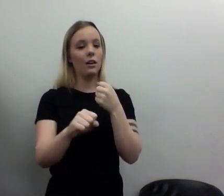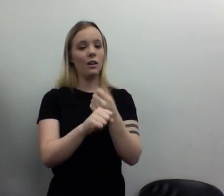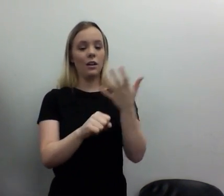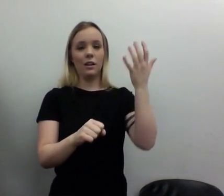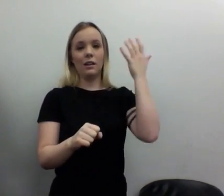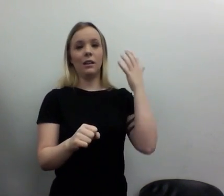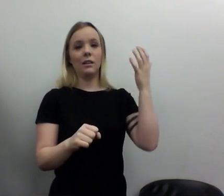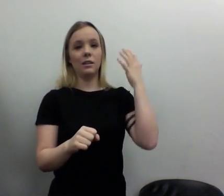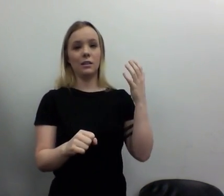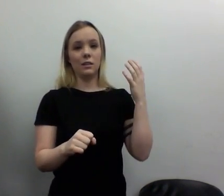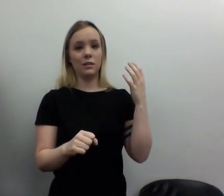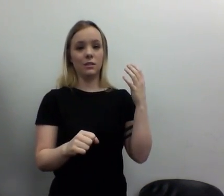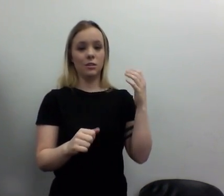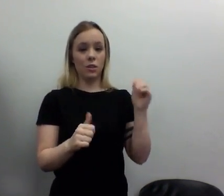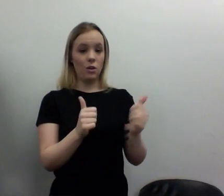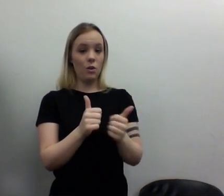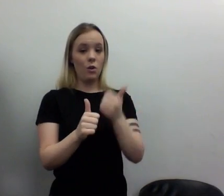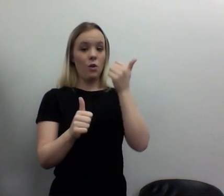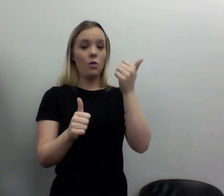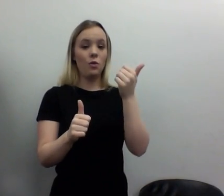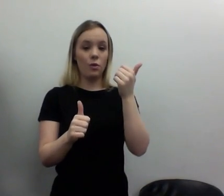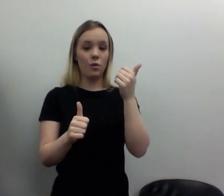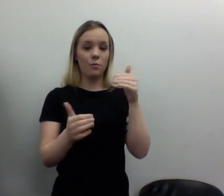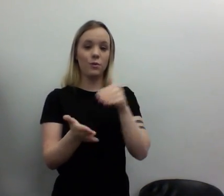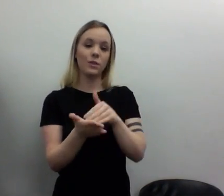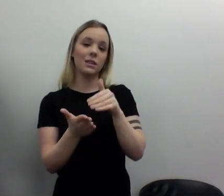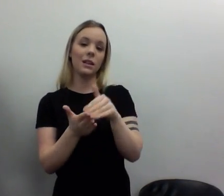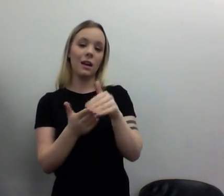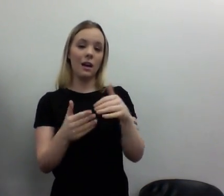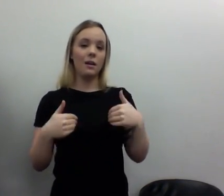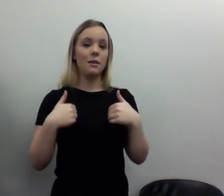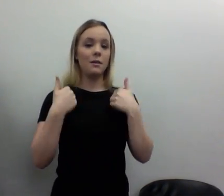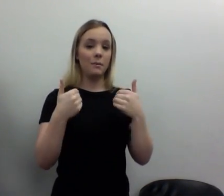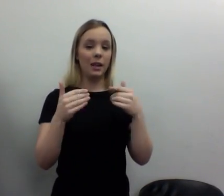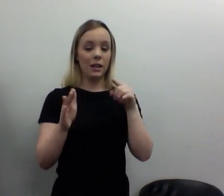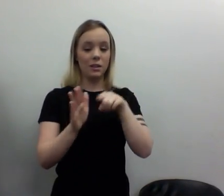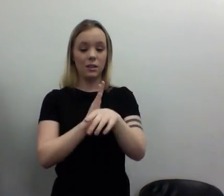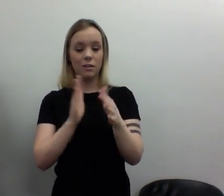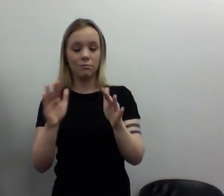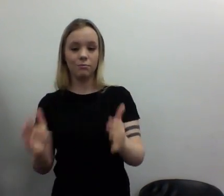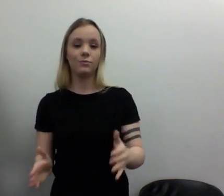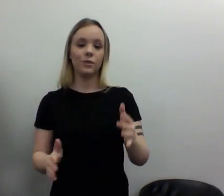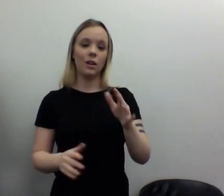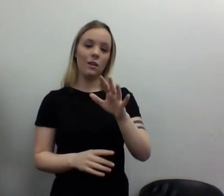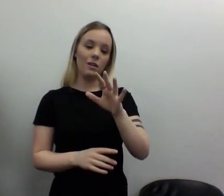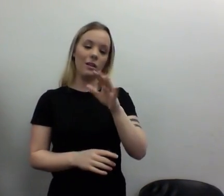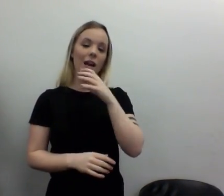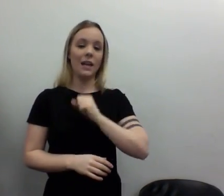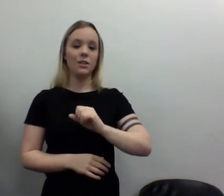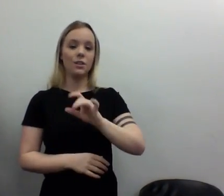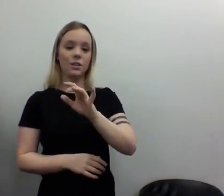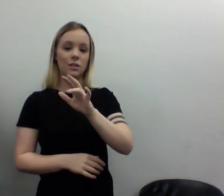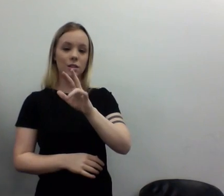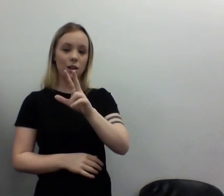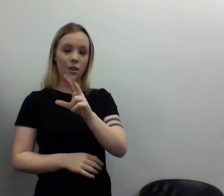the most common age, for homicide offenders was 30 to 34. In 1980, that